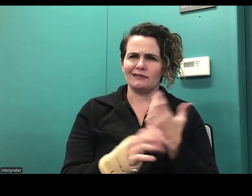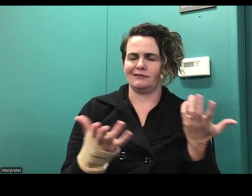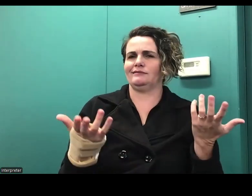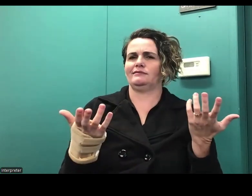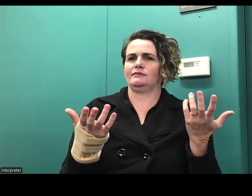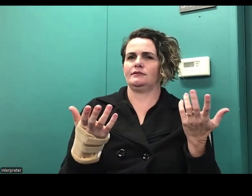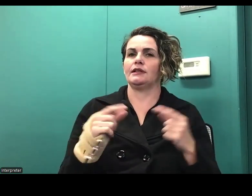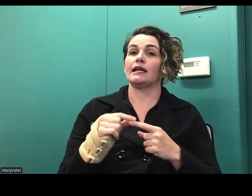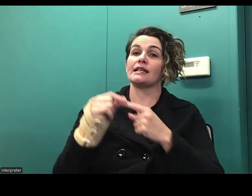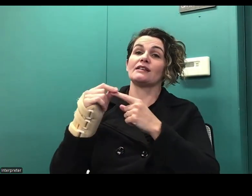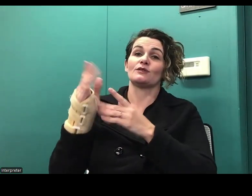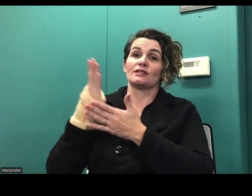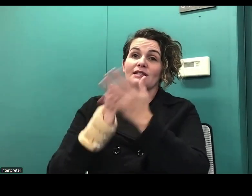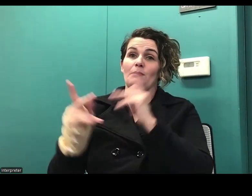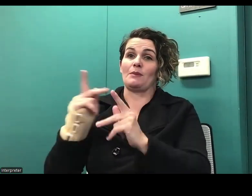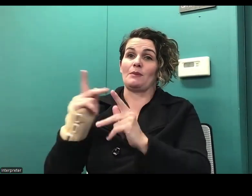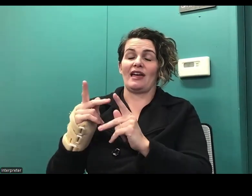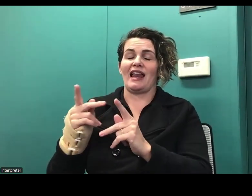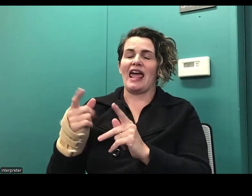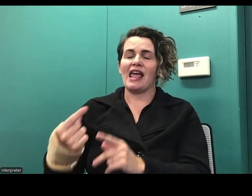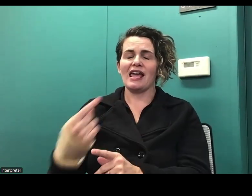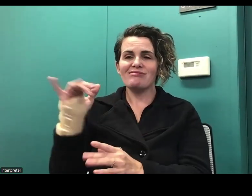who don't like that about me.